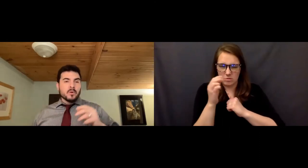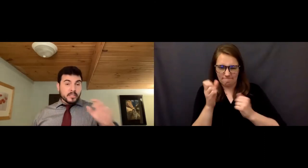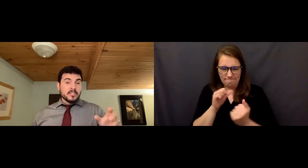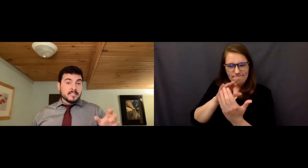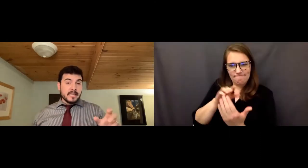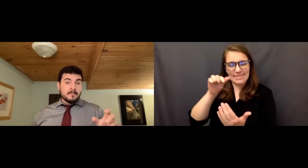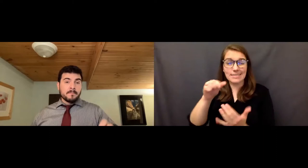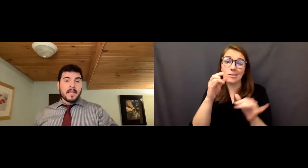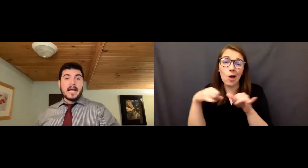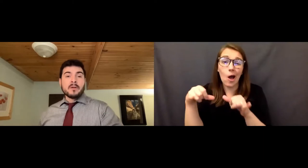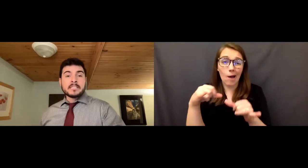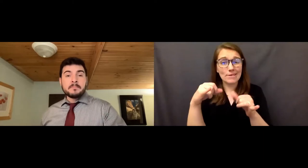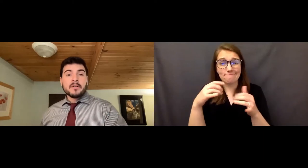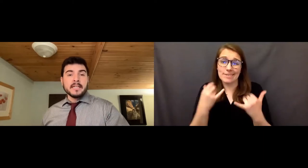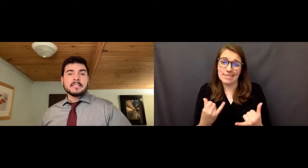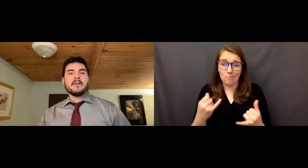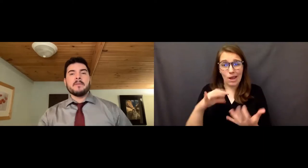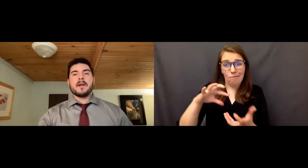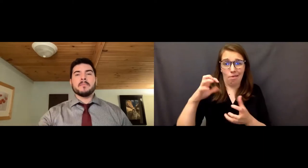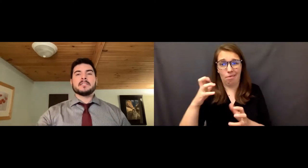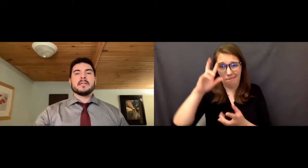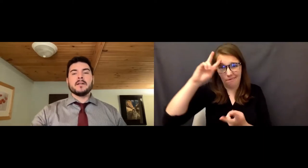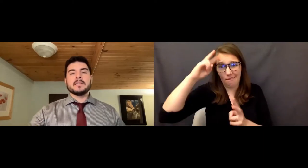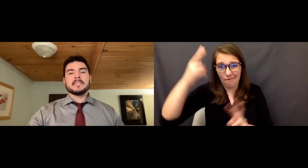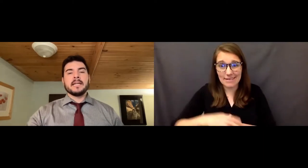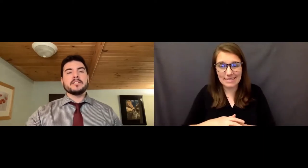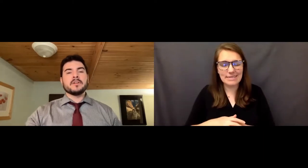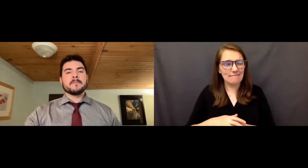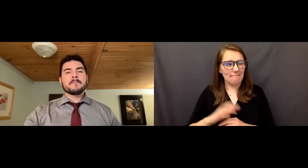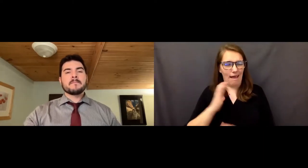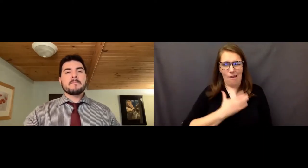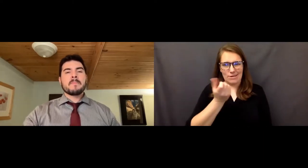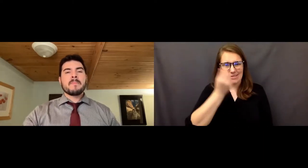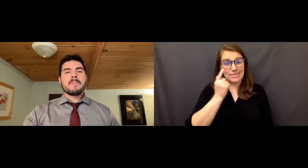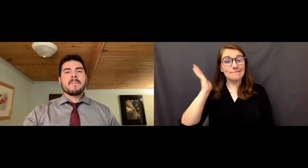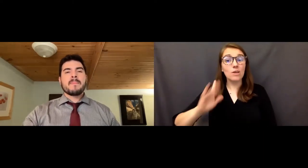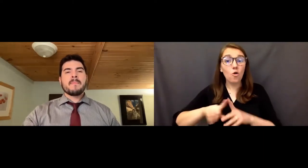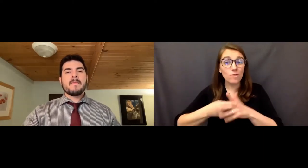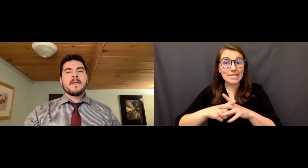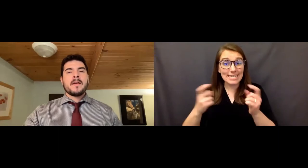related to original sin and our experience of impairment, illness, and injury.